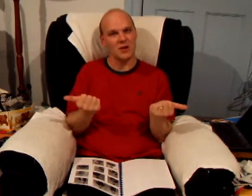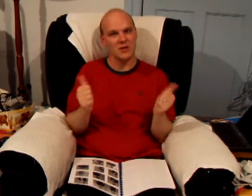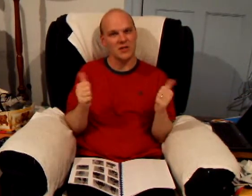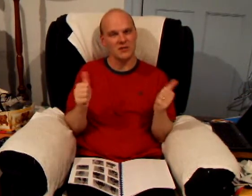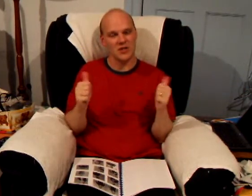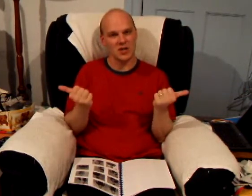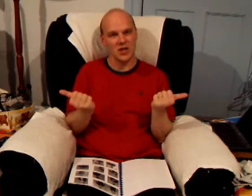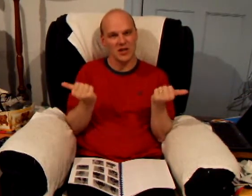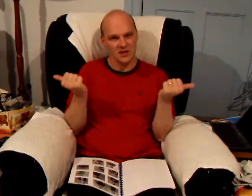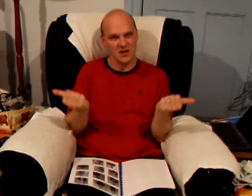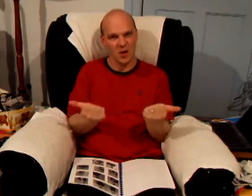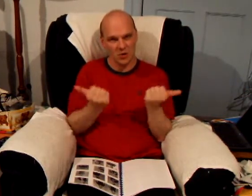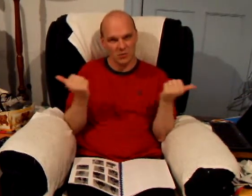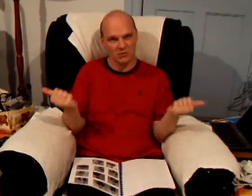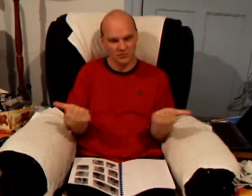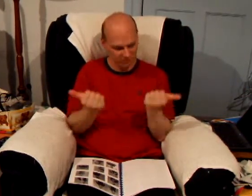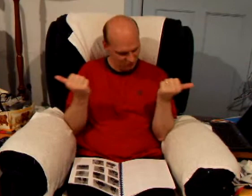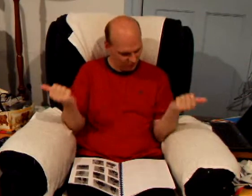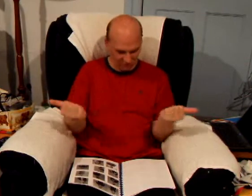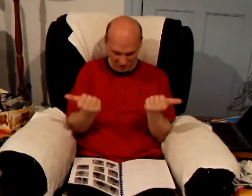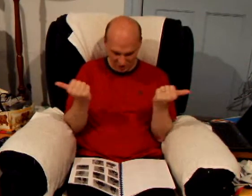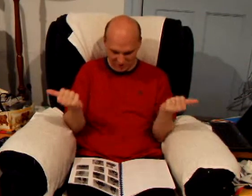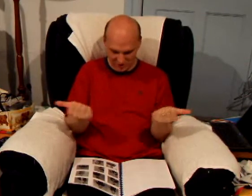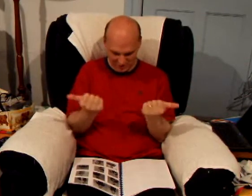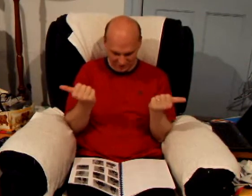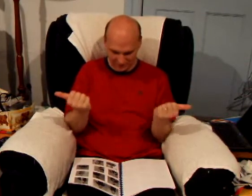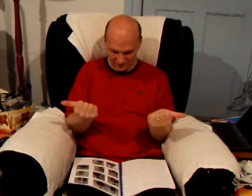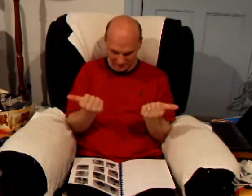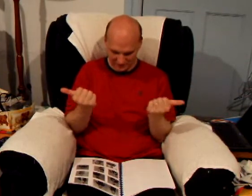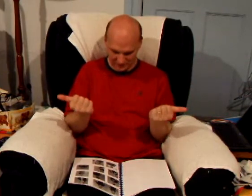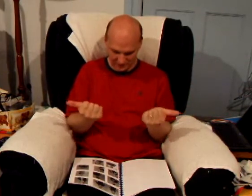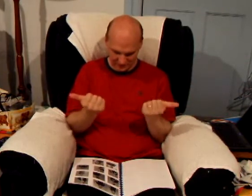sign. Instead of just shaking, it's the whole move from the elbows.